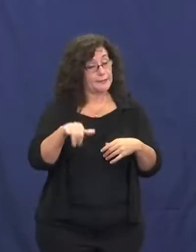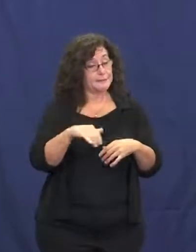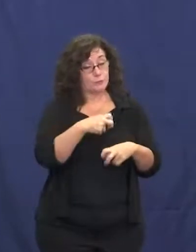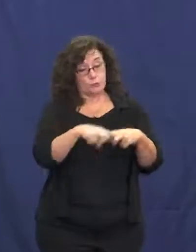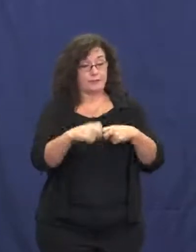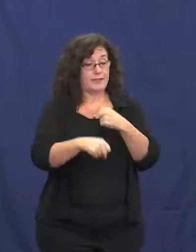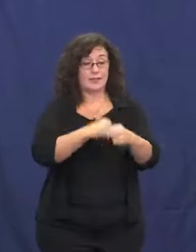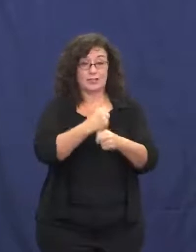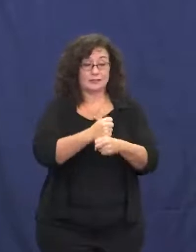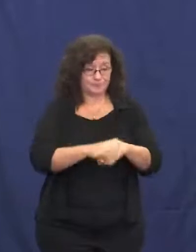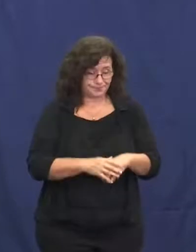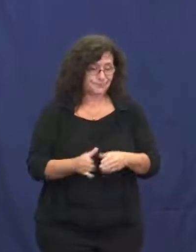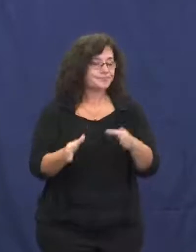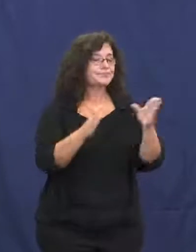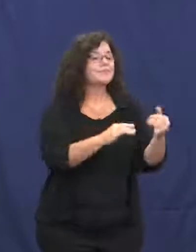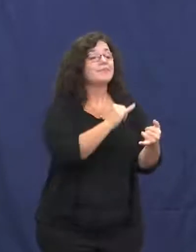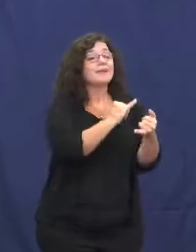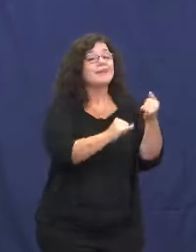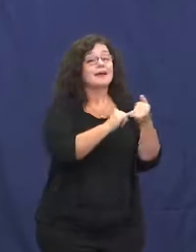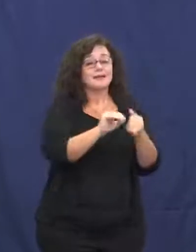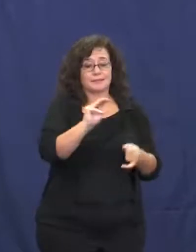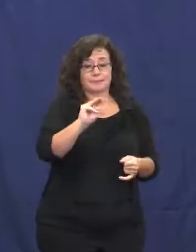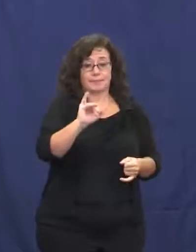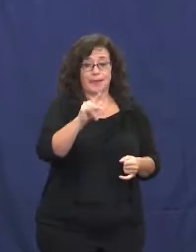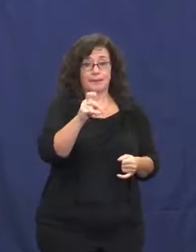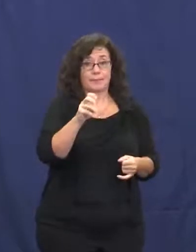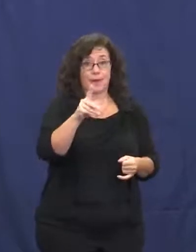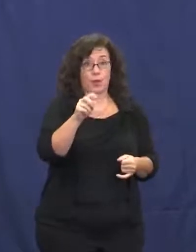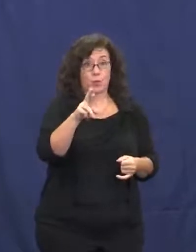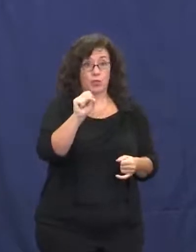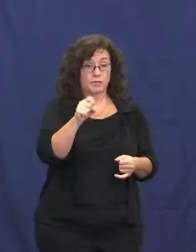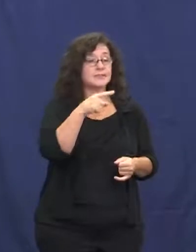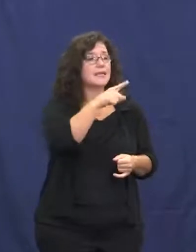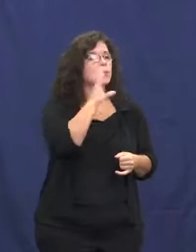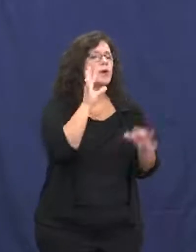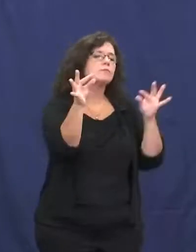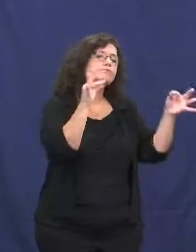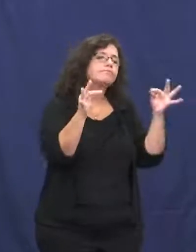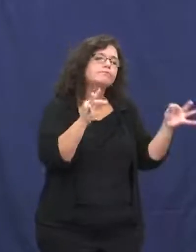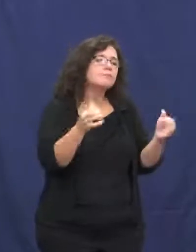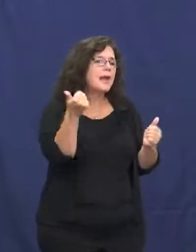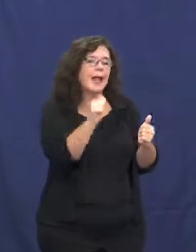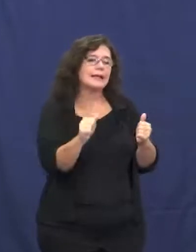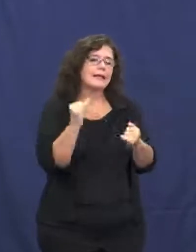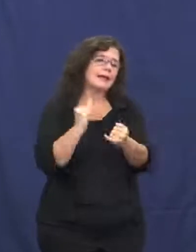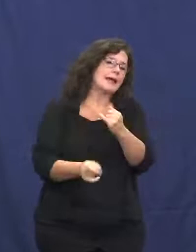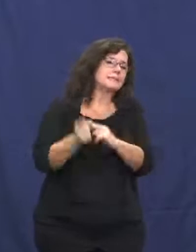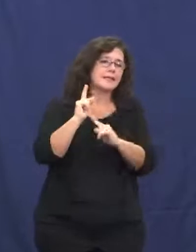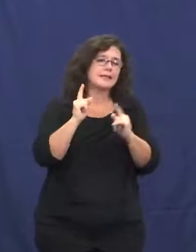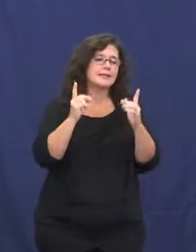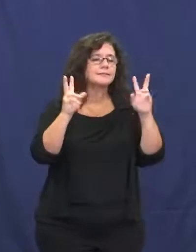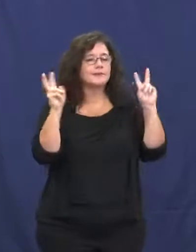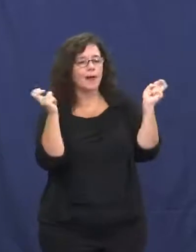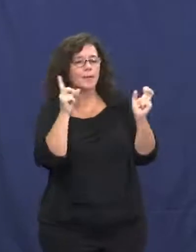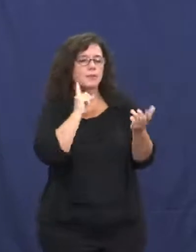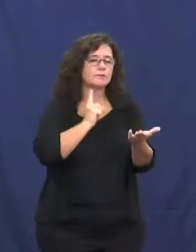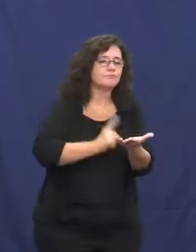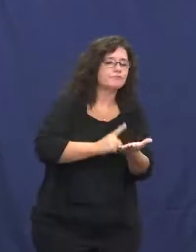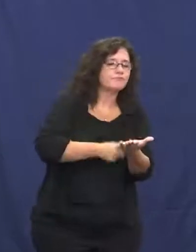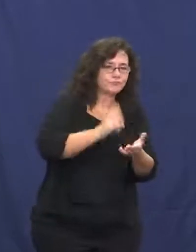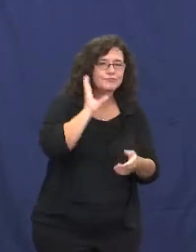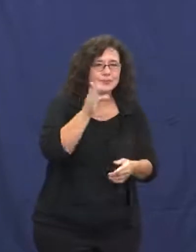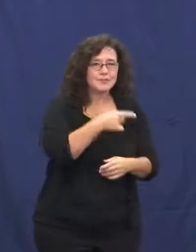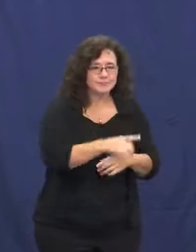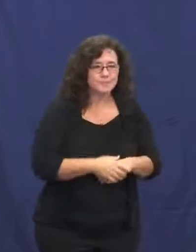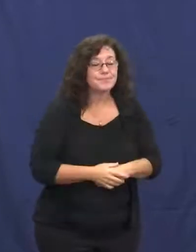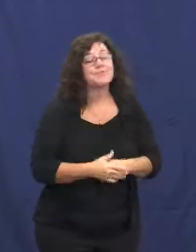our CEO, talking and just give an overview of any other items that we haven't discussed. So thank you so much for tuning in